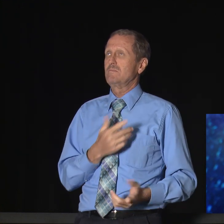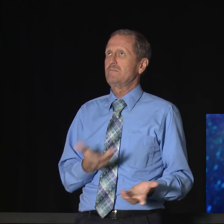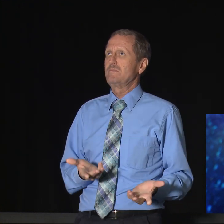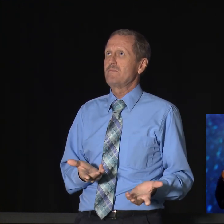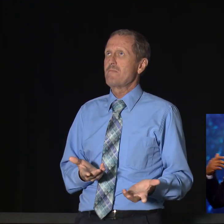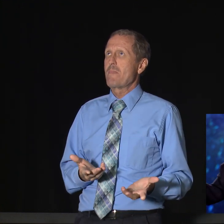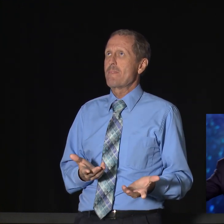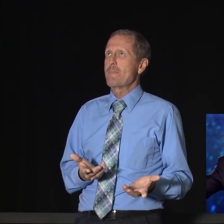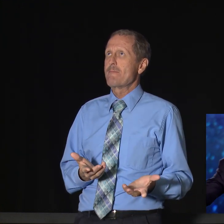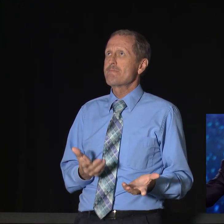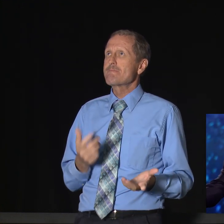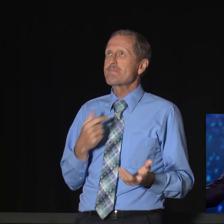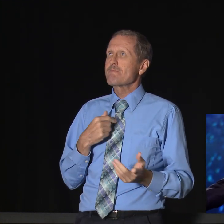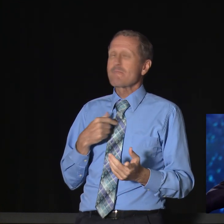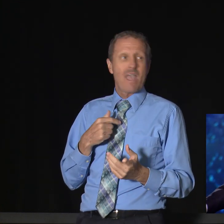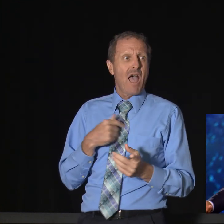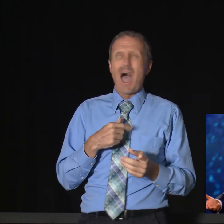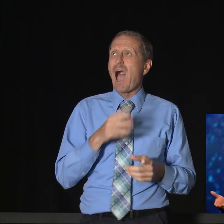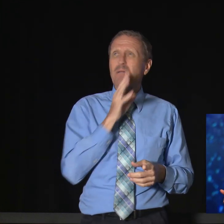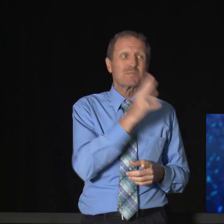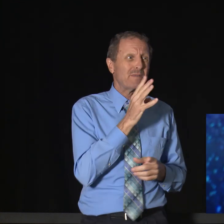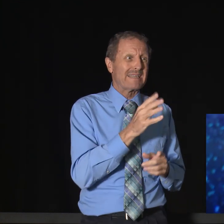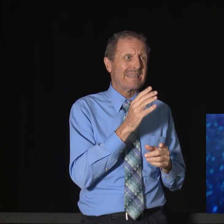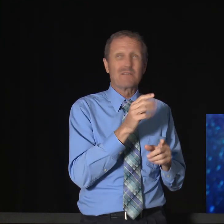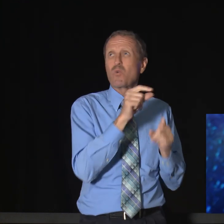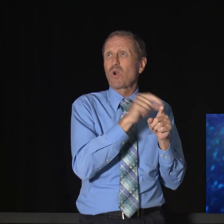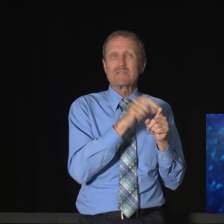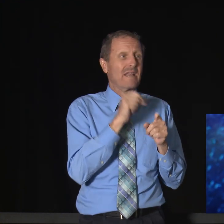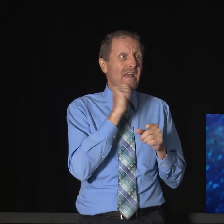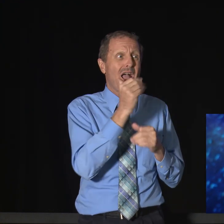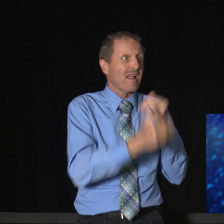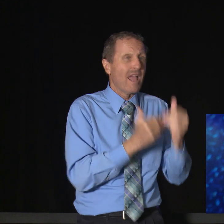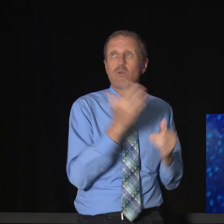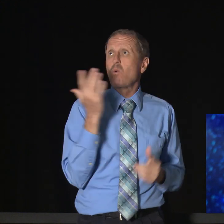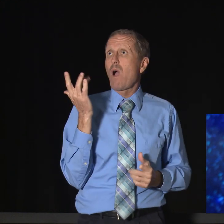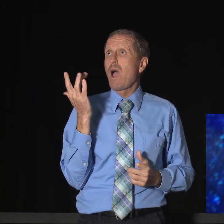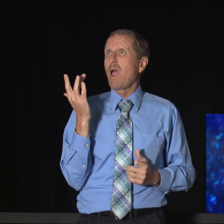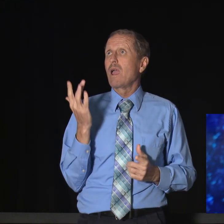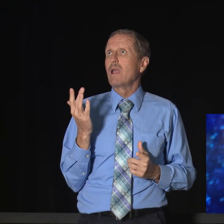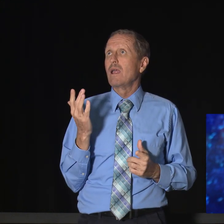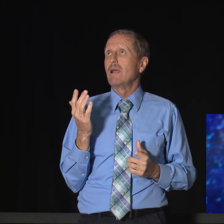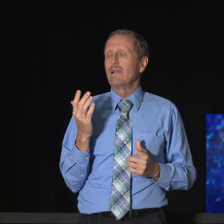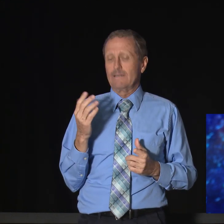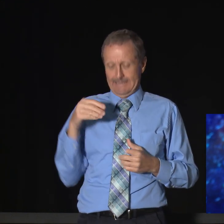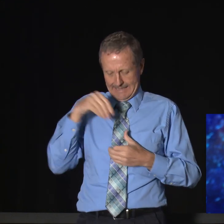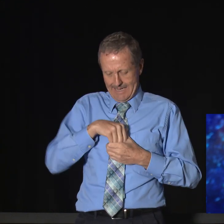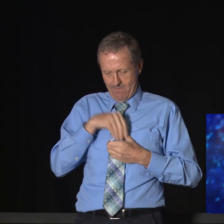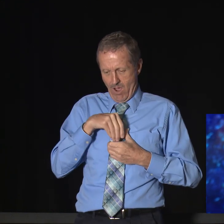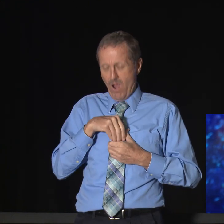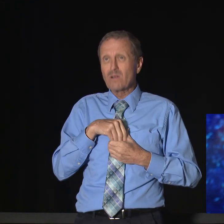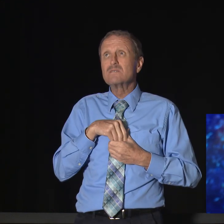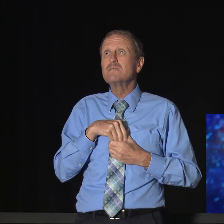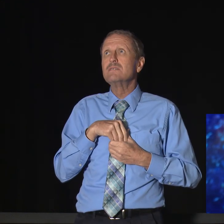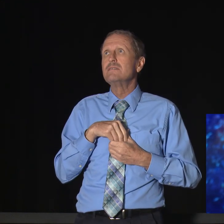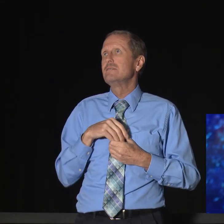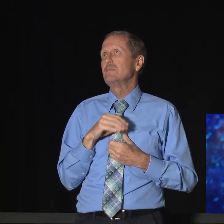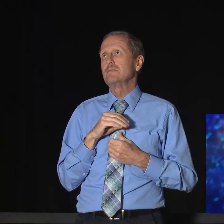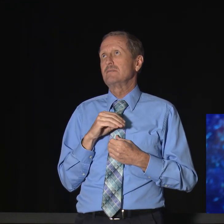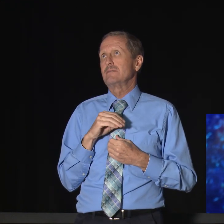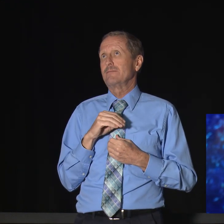Lord, I'm speaking unkind words because there is unkindness in my heart.